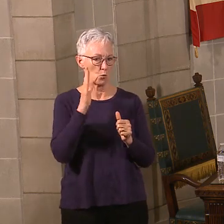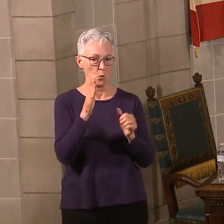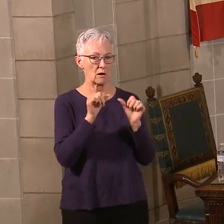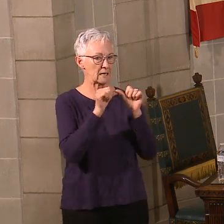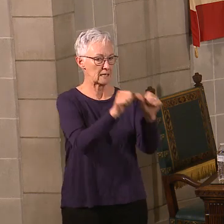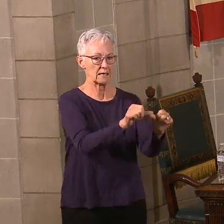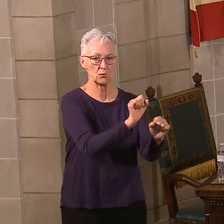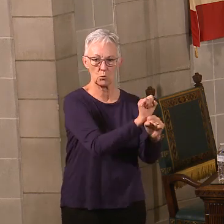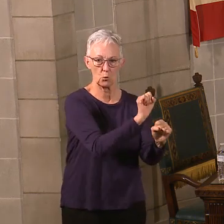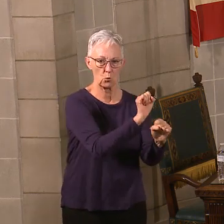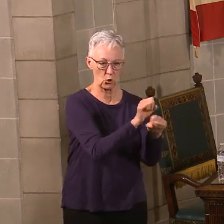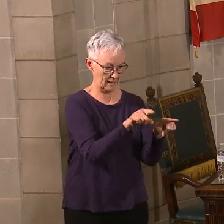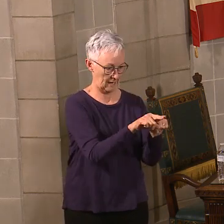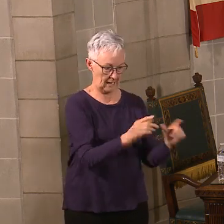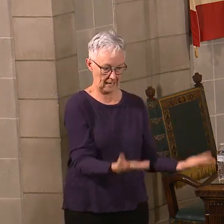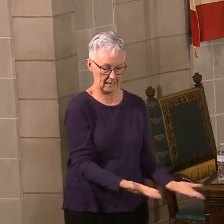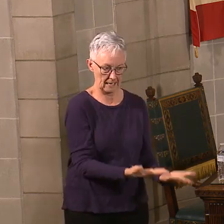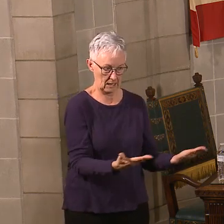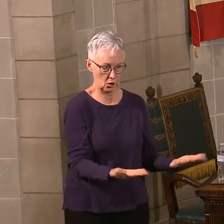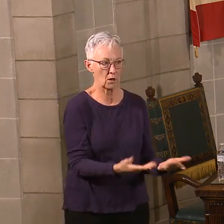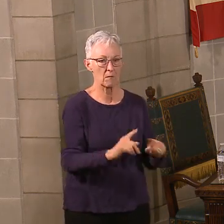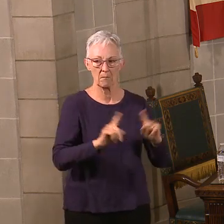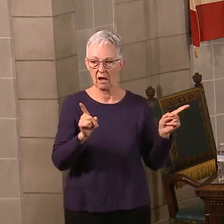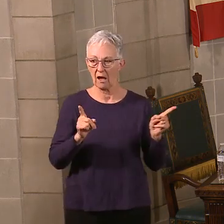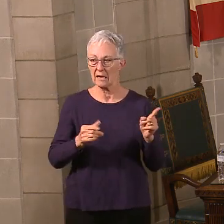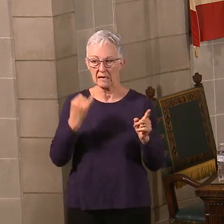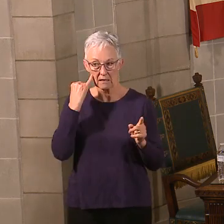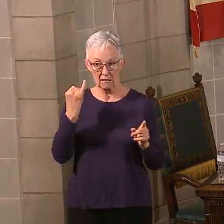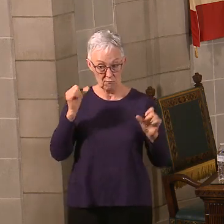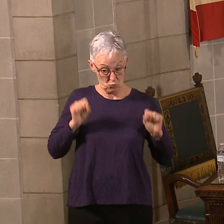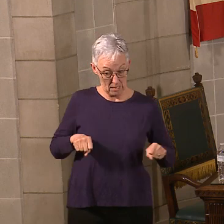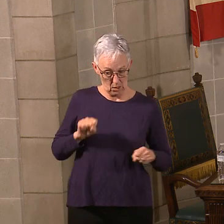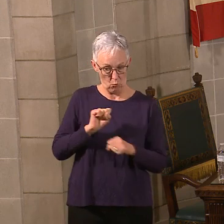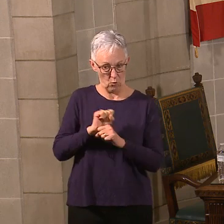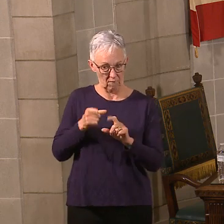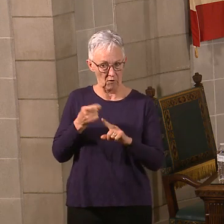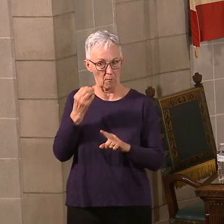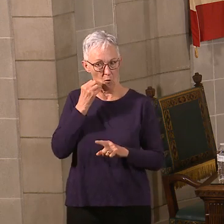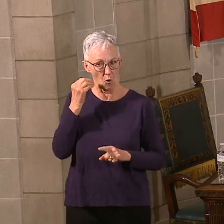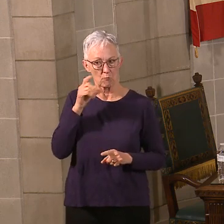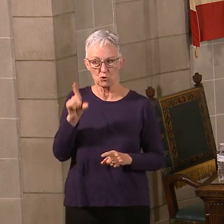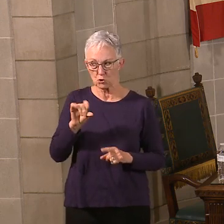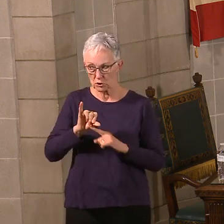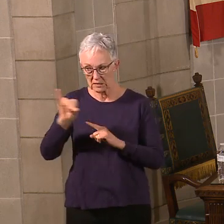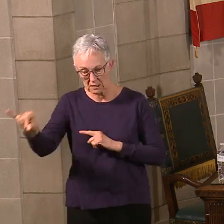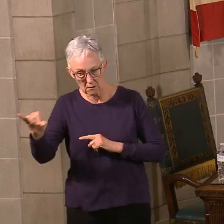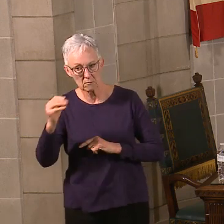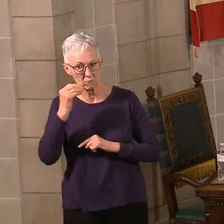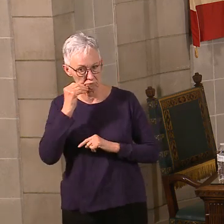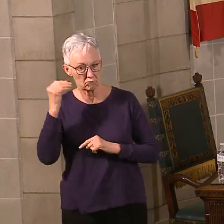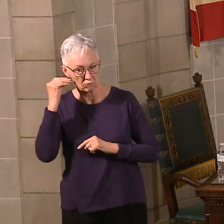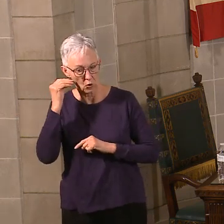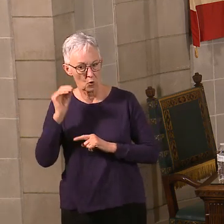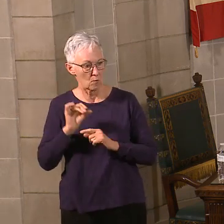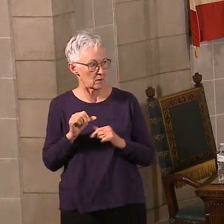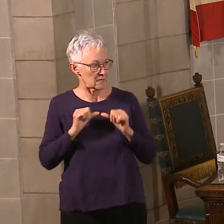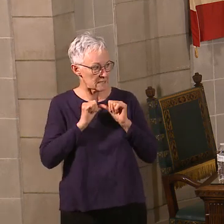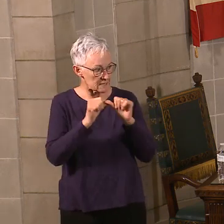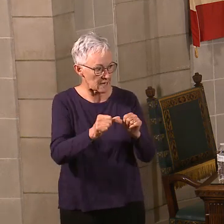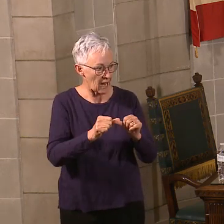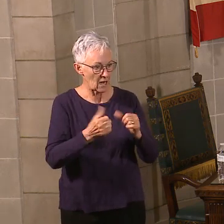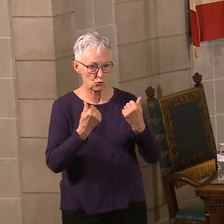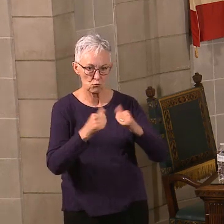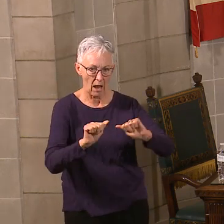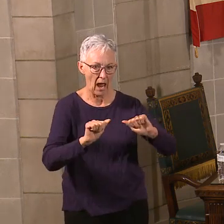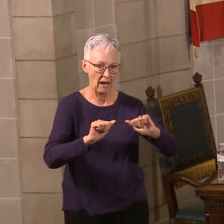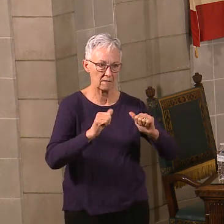doing here, which is what we want them to do: stay home, stay healthy, stay connected. All right, next. Since meatpacking workers are working